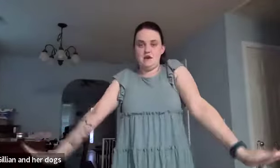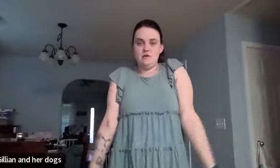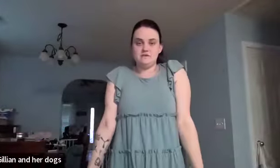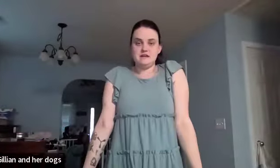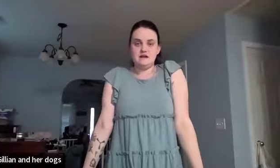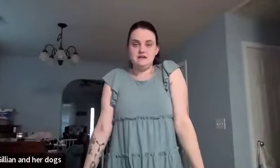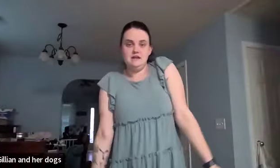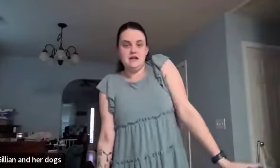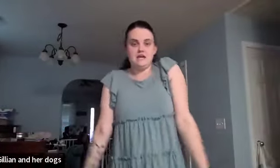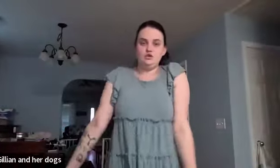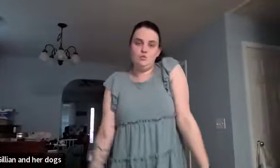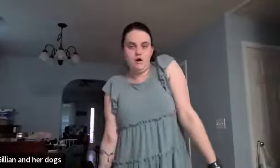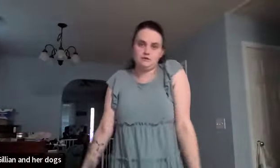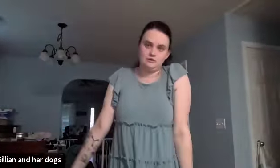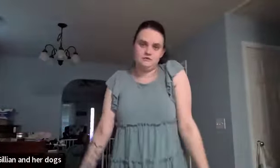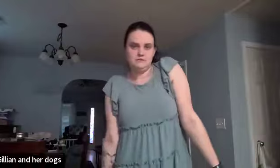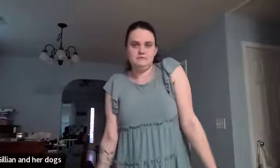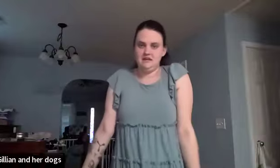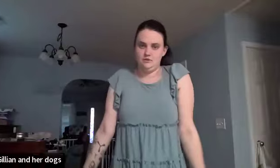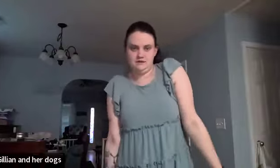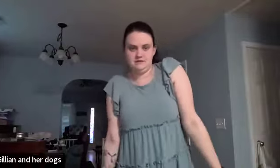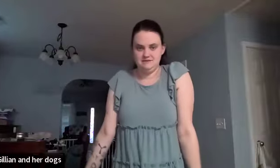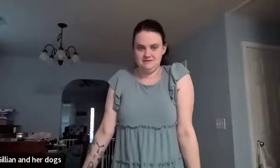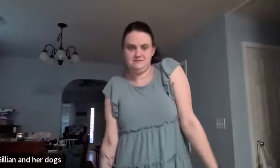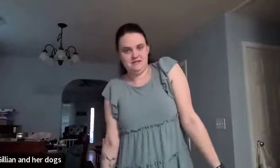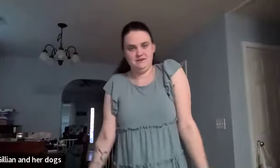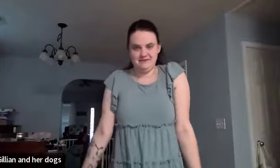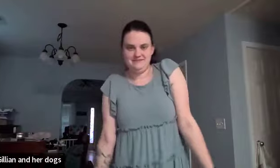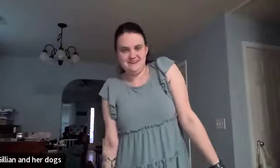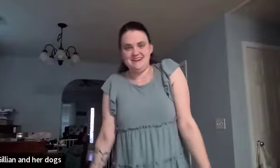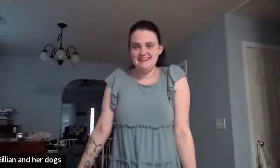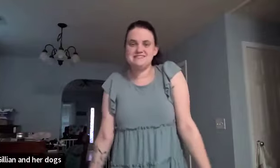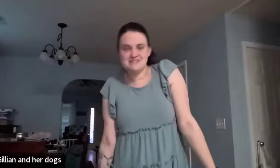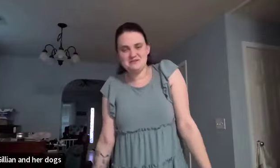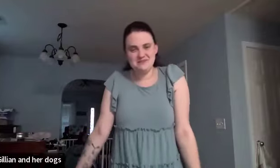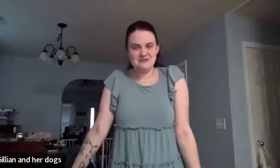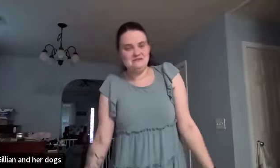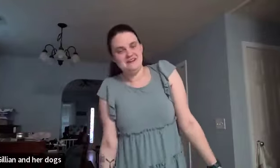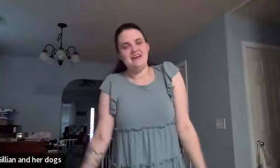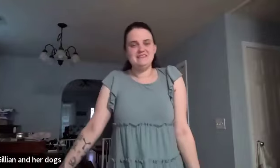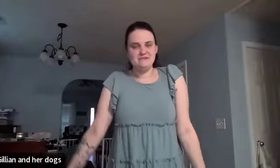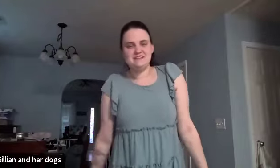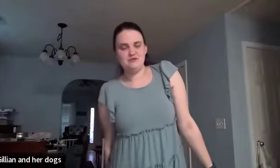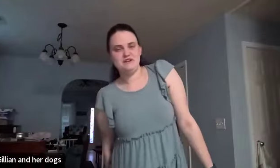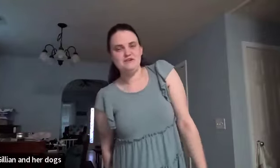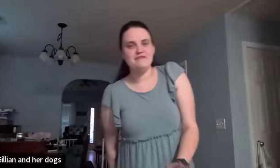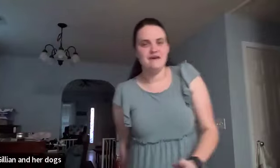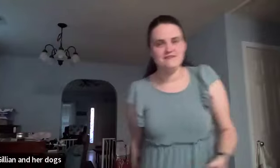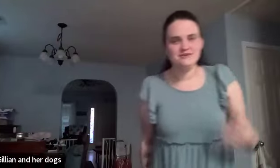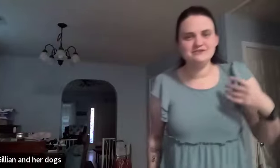sticking out on the side and you waddle. Penguin. Penguin. It's so cute. And let me tell you, when you have